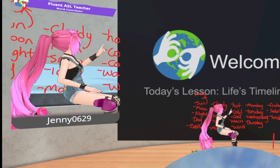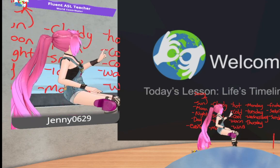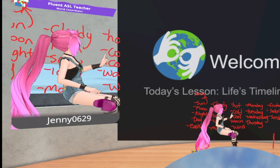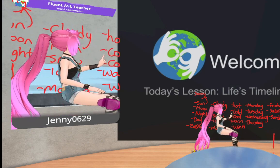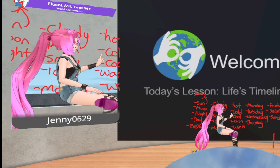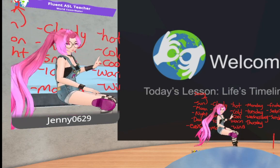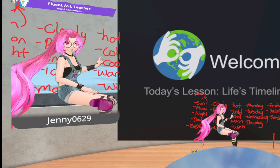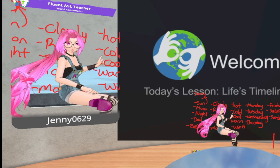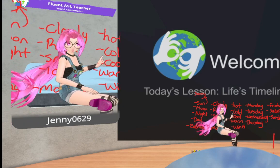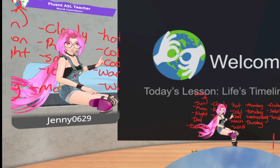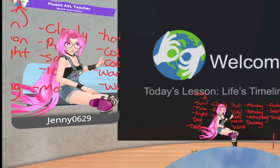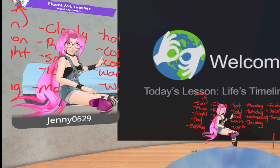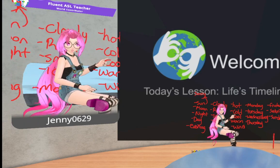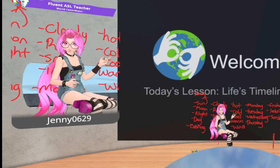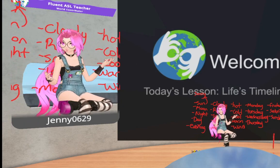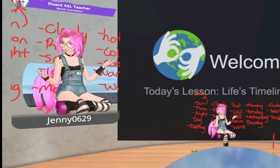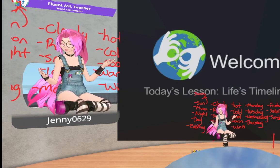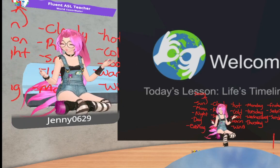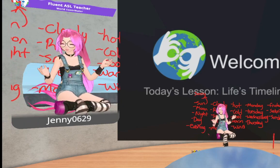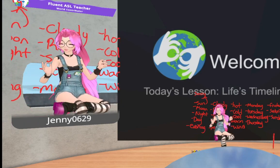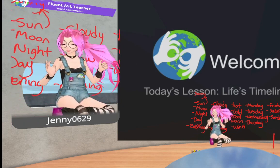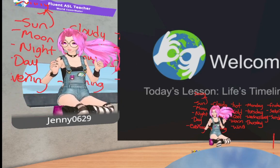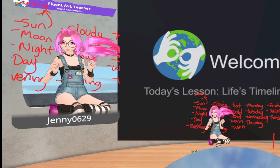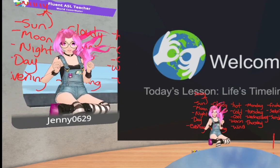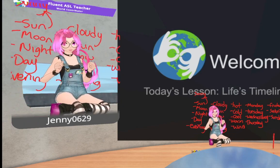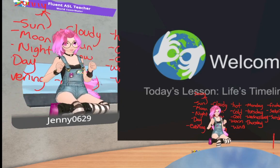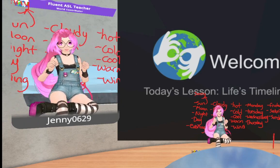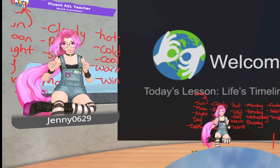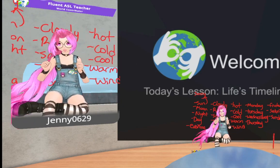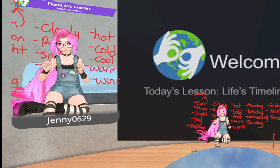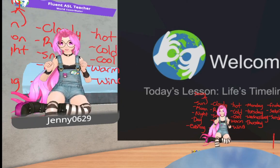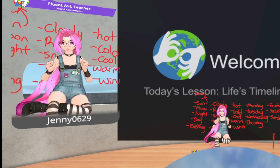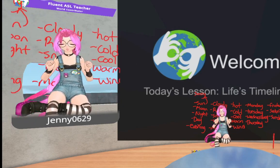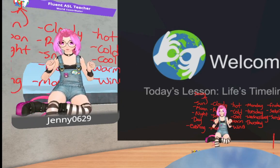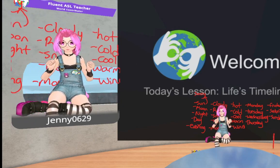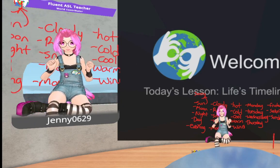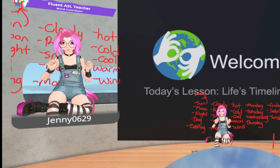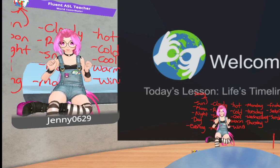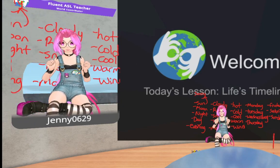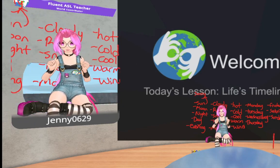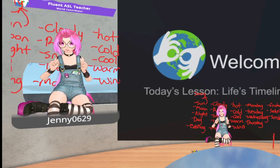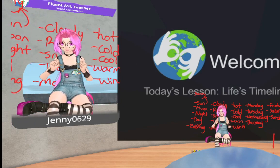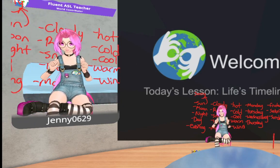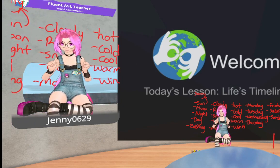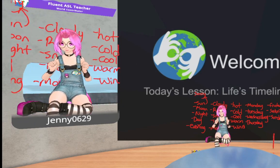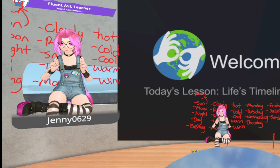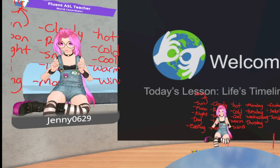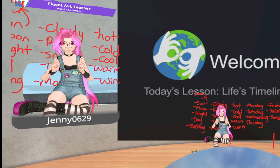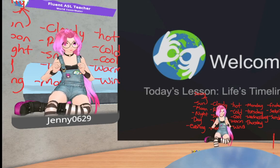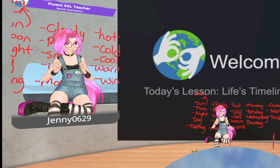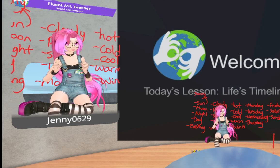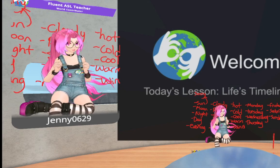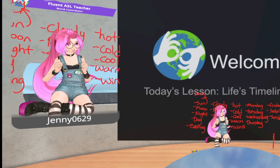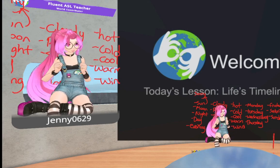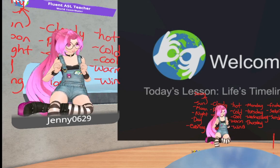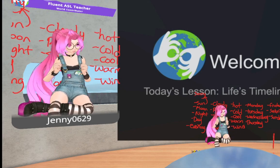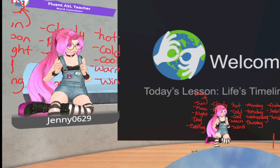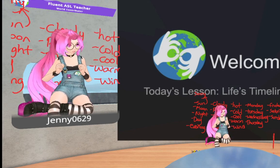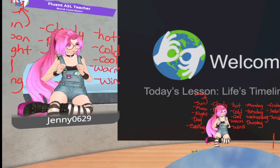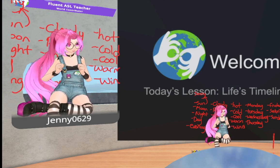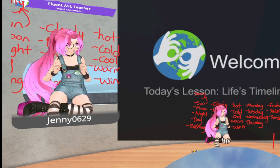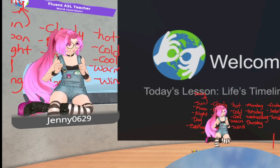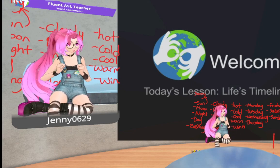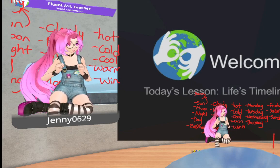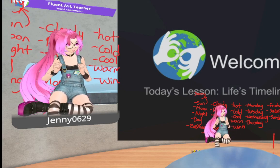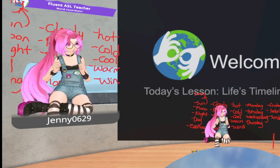Okay, so we have hot and then cold. What do you do when you're cold? You shiver. So you're gonna have two fists and you're gonna shiver. So